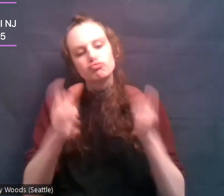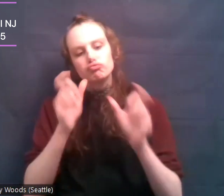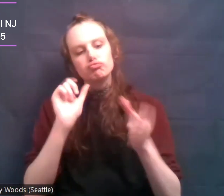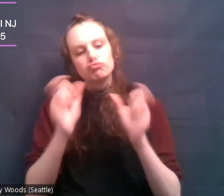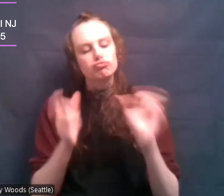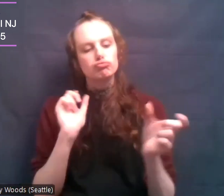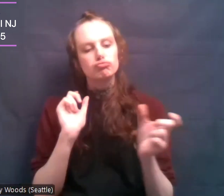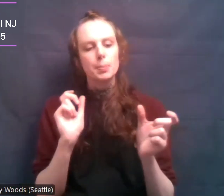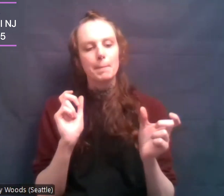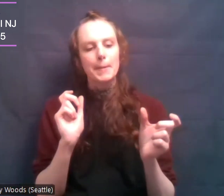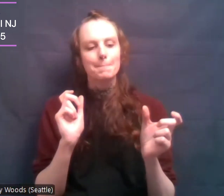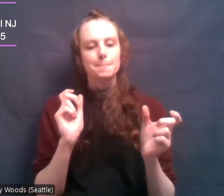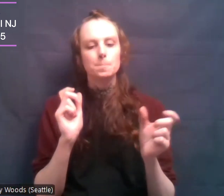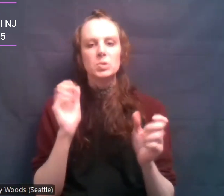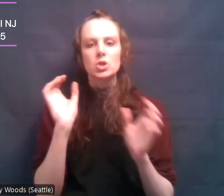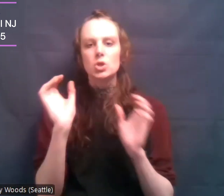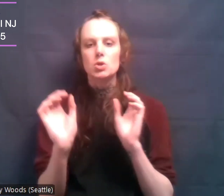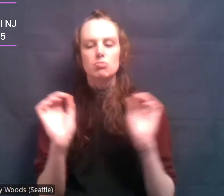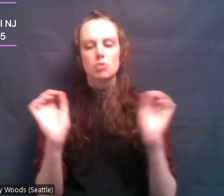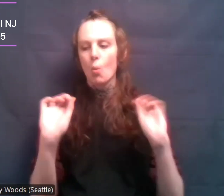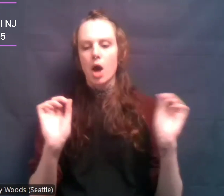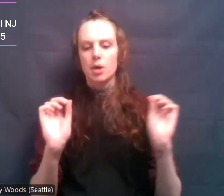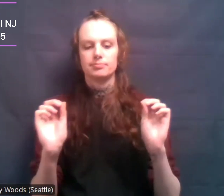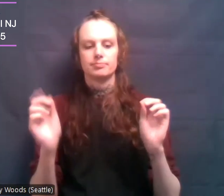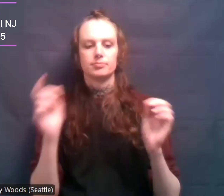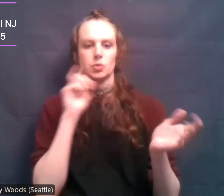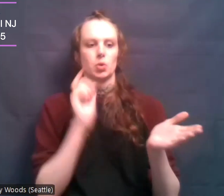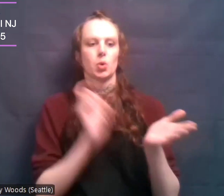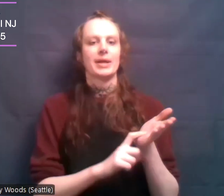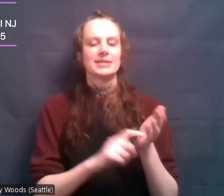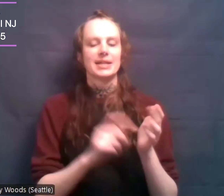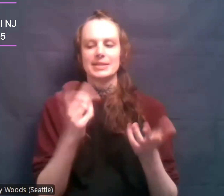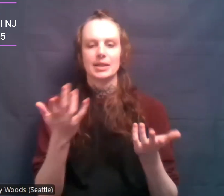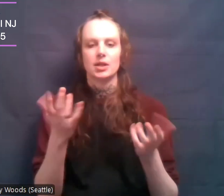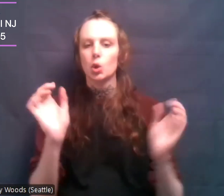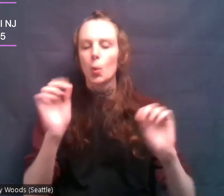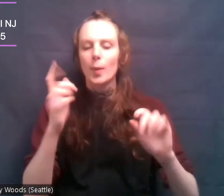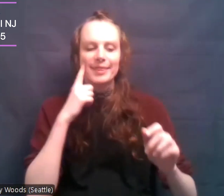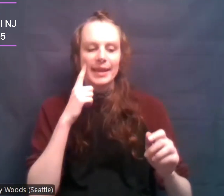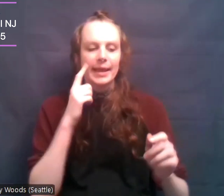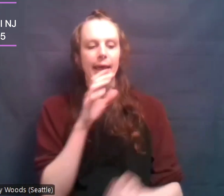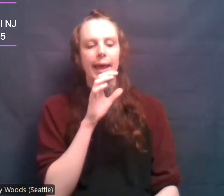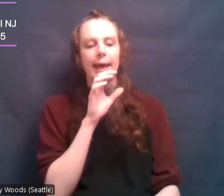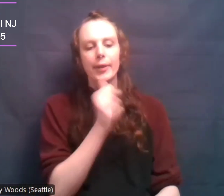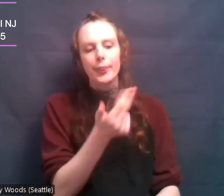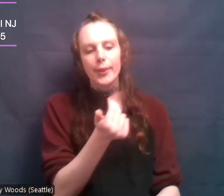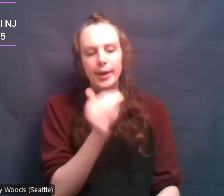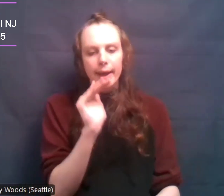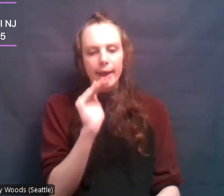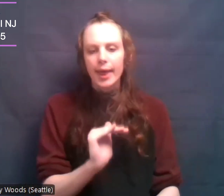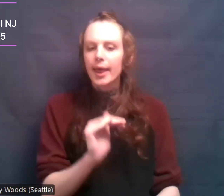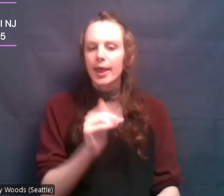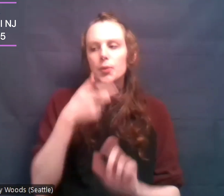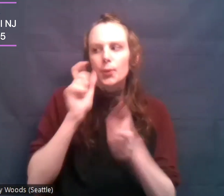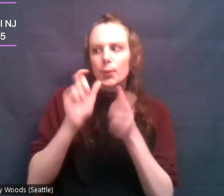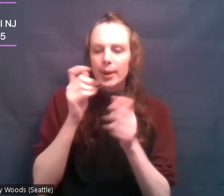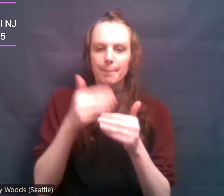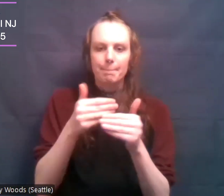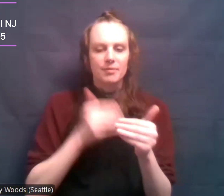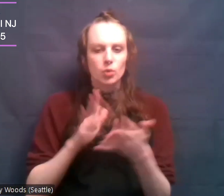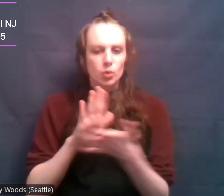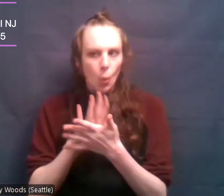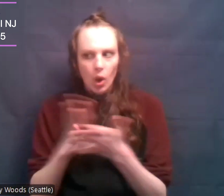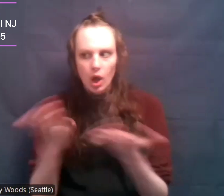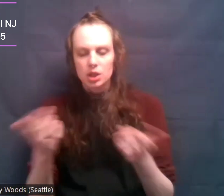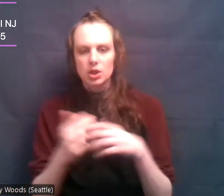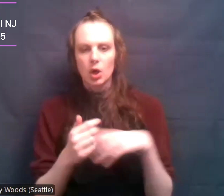their 13-year-old child is drinking before school? So like I got away with it for a lot of years, and